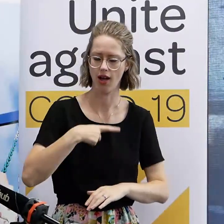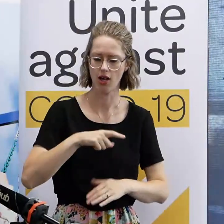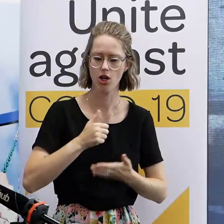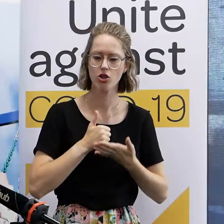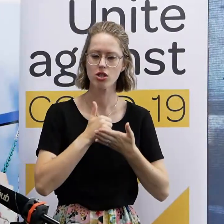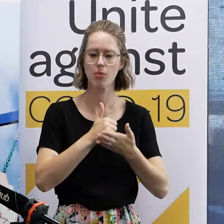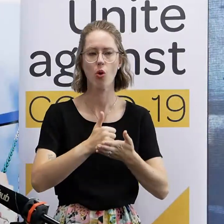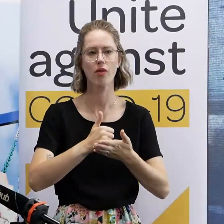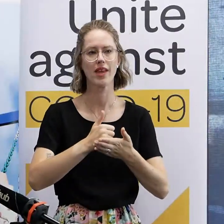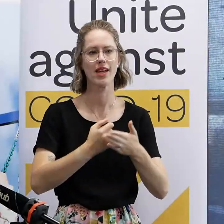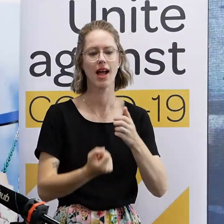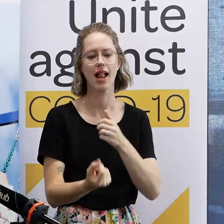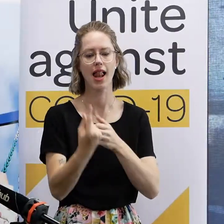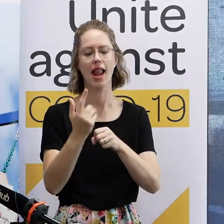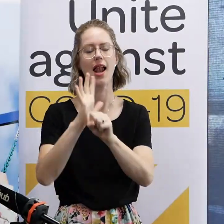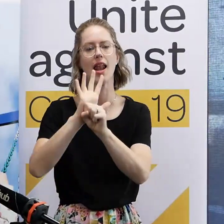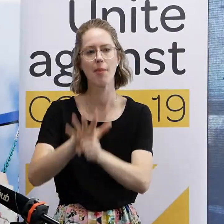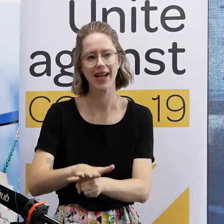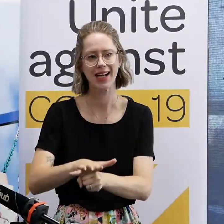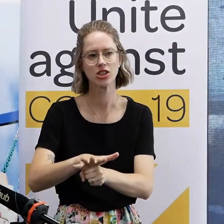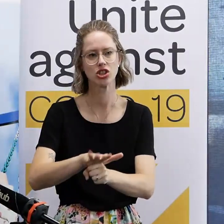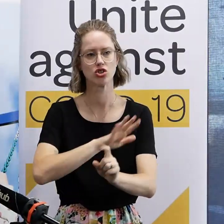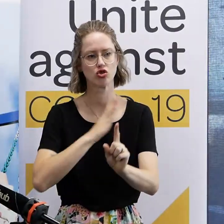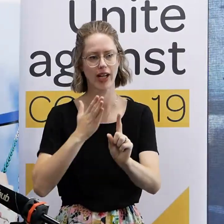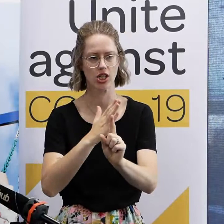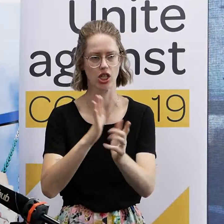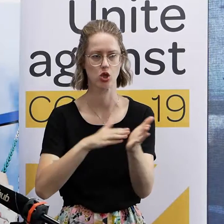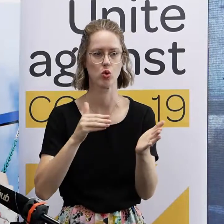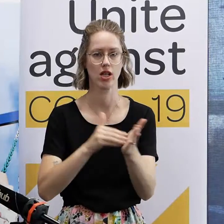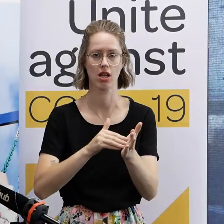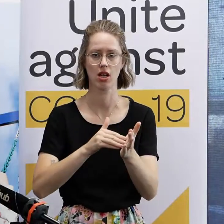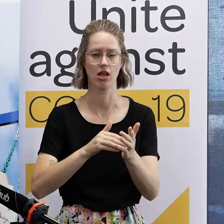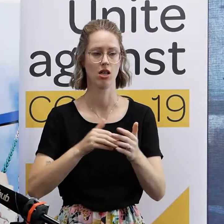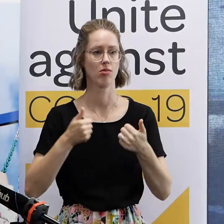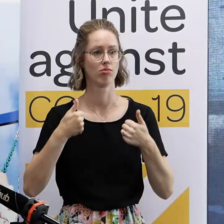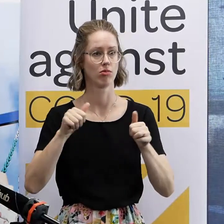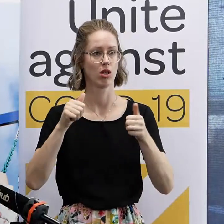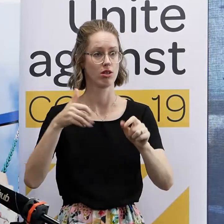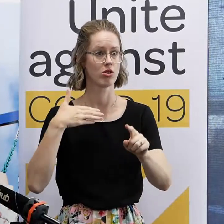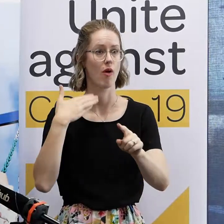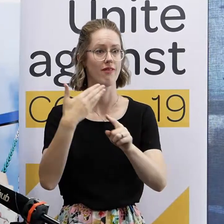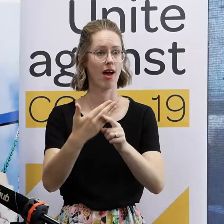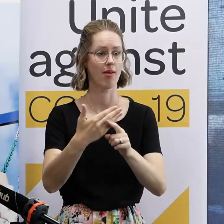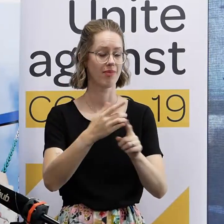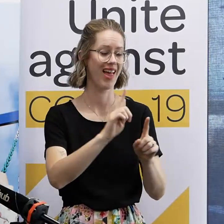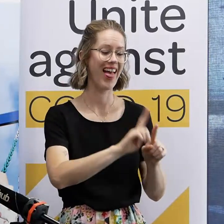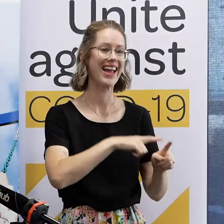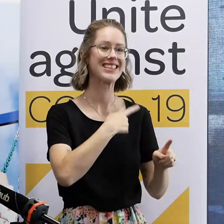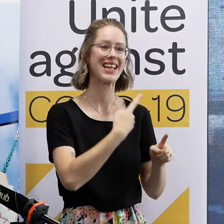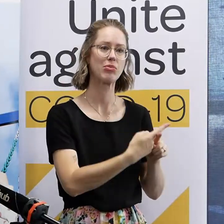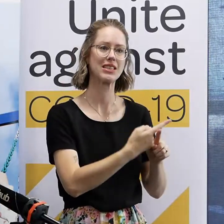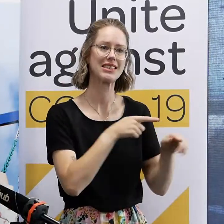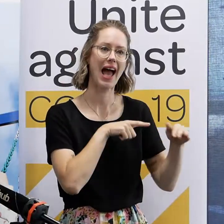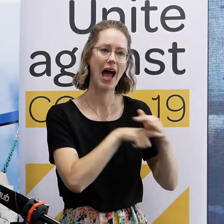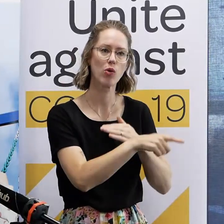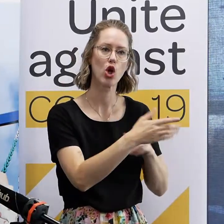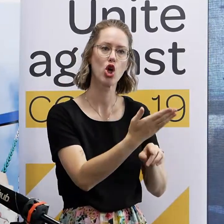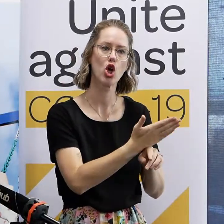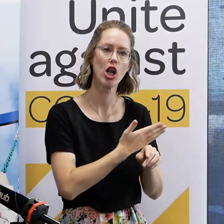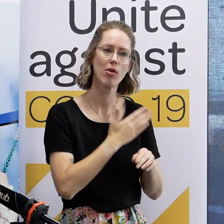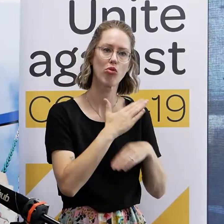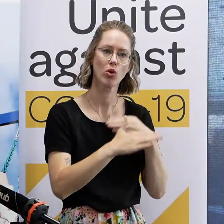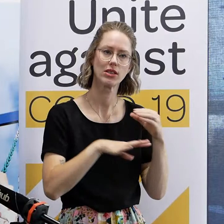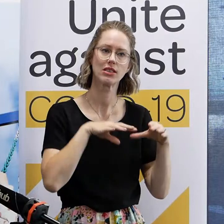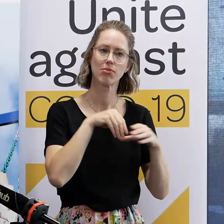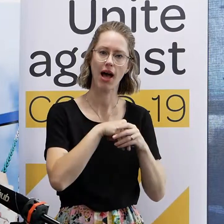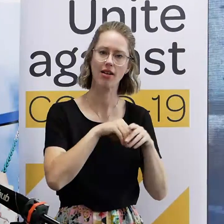our elimination strategy in New Zealand, and it has served us very well. The exemptions process is a part of that,